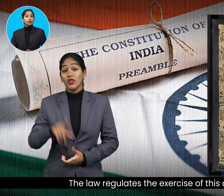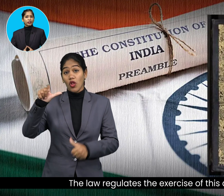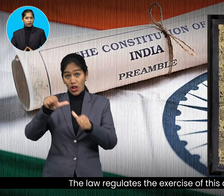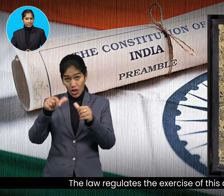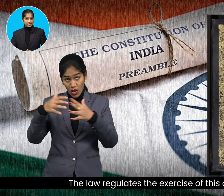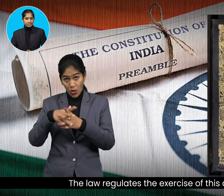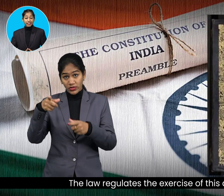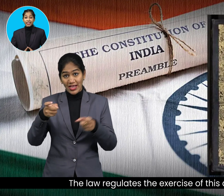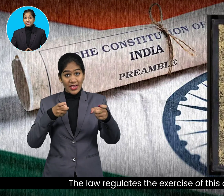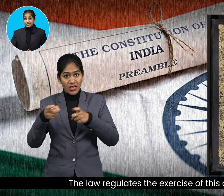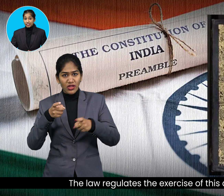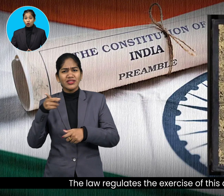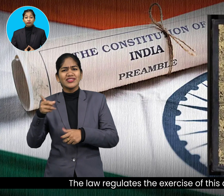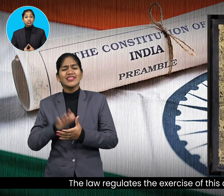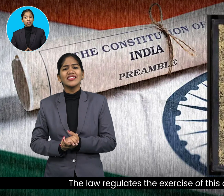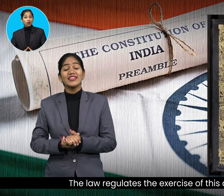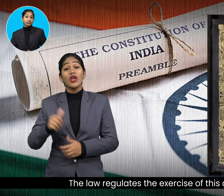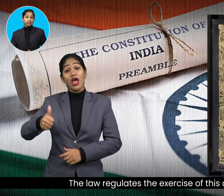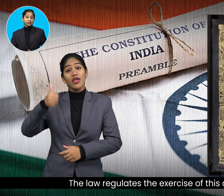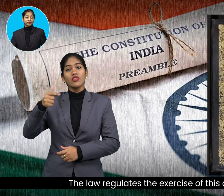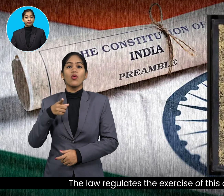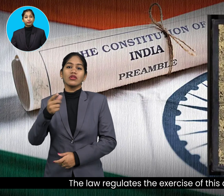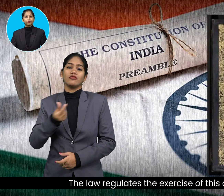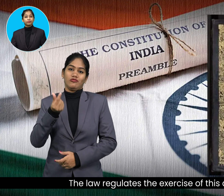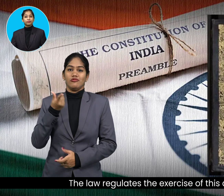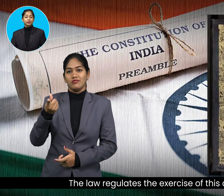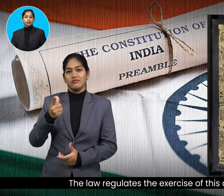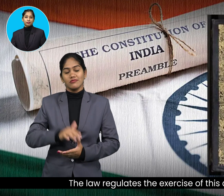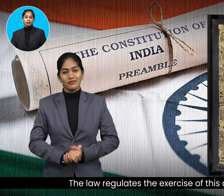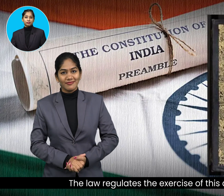The law regulates the exercise of this authority.